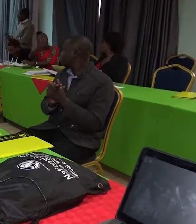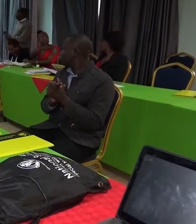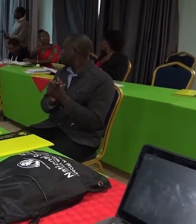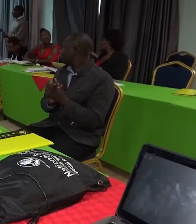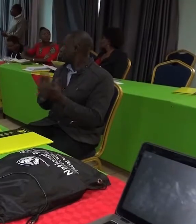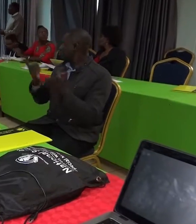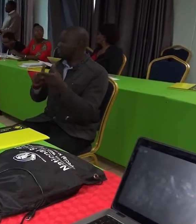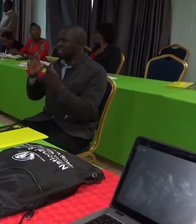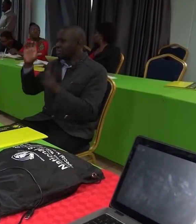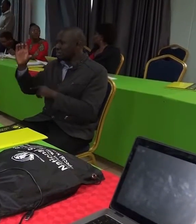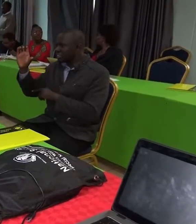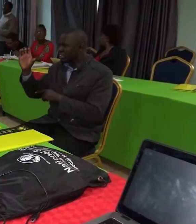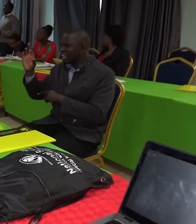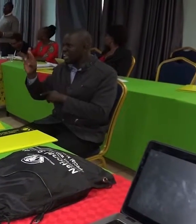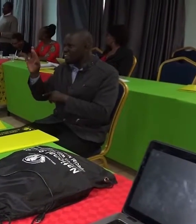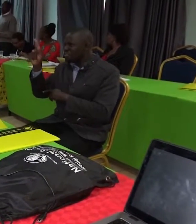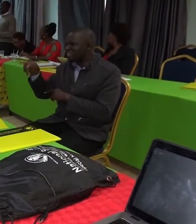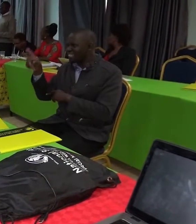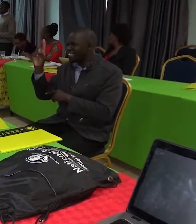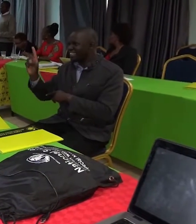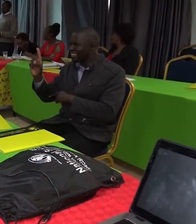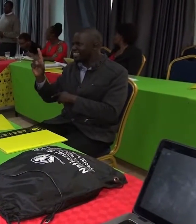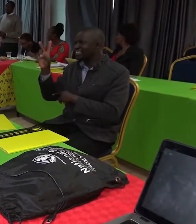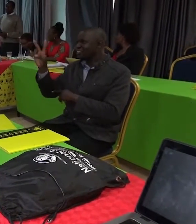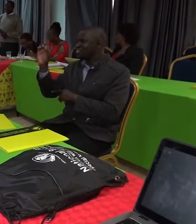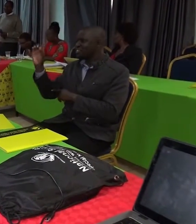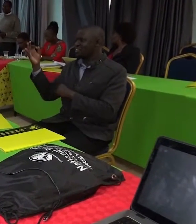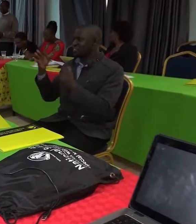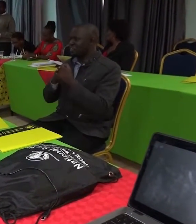The CRPD 2008. I have brought the CRPD after